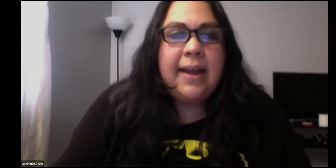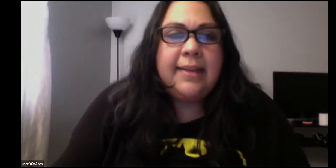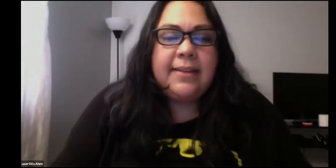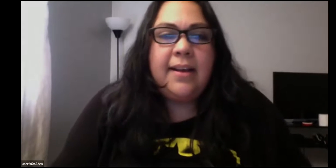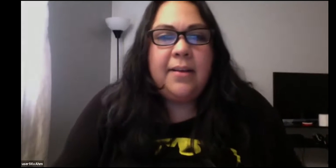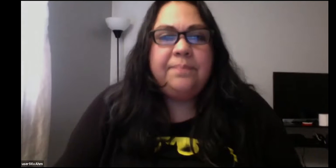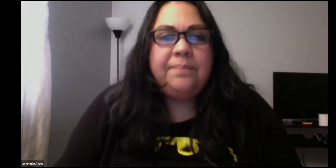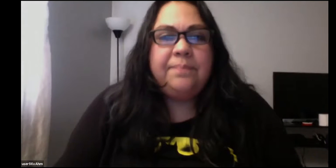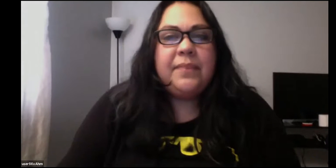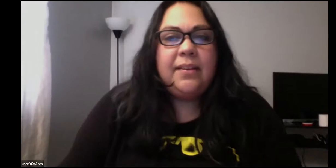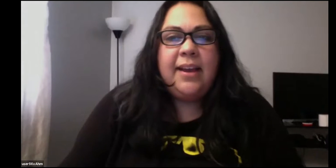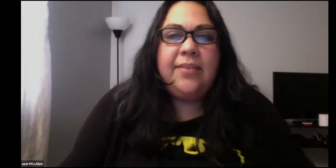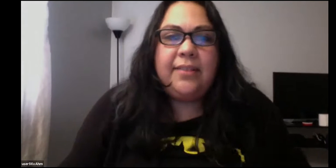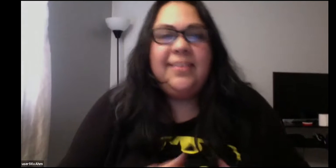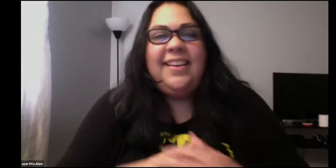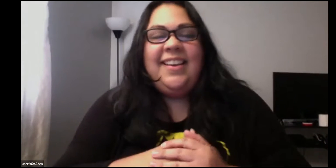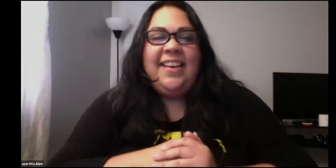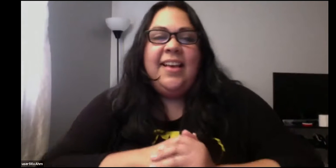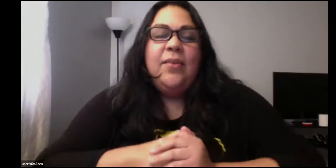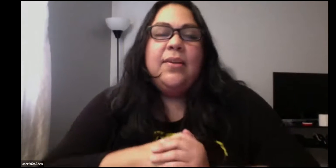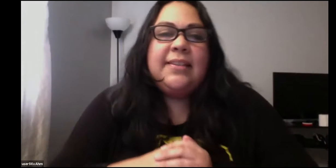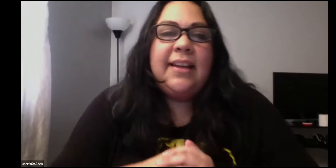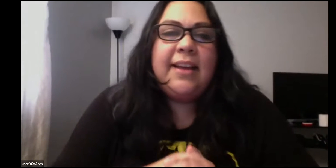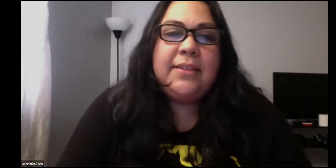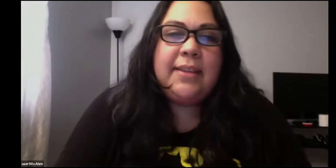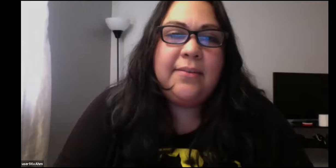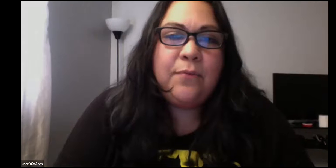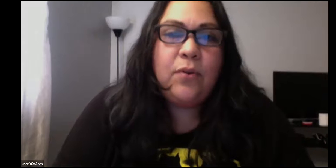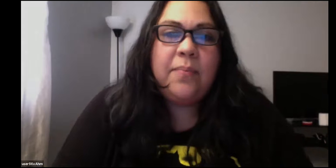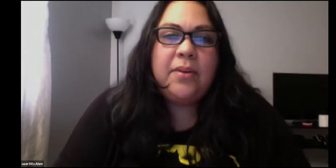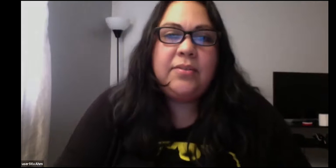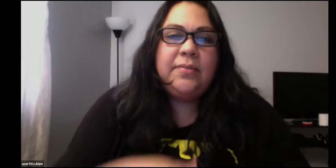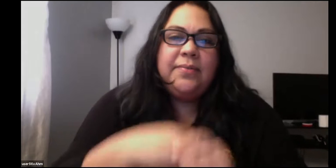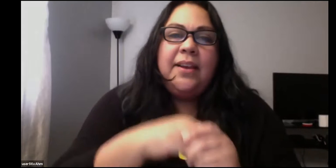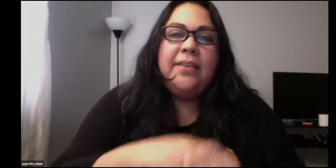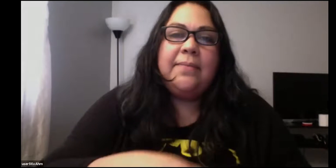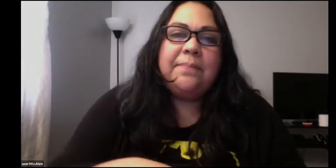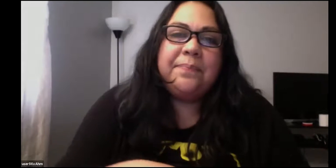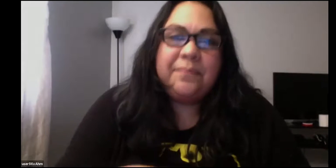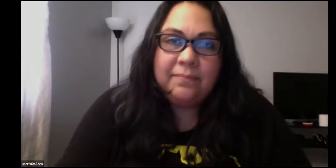ask Erin. What sign have you seen for a puzzle, Erin?